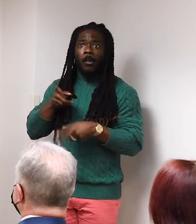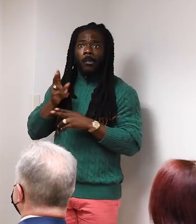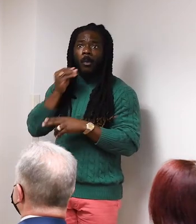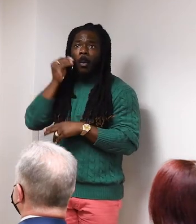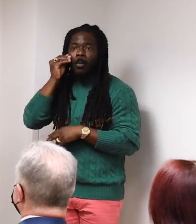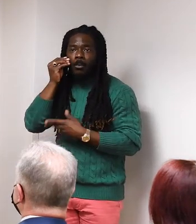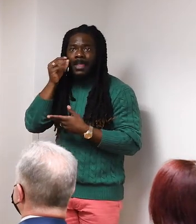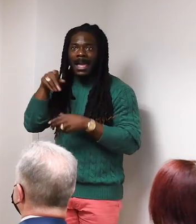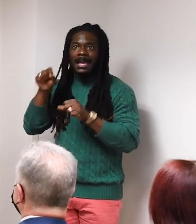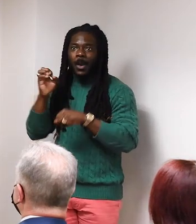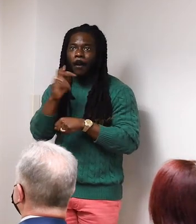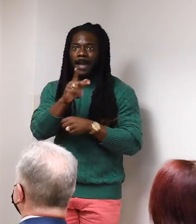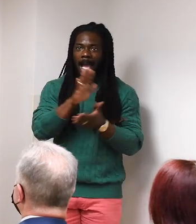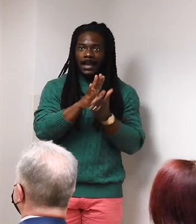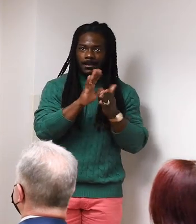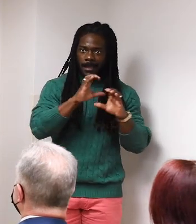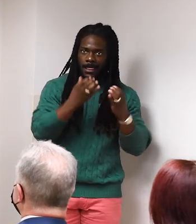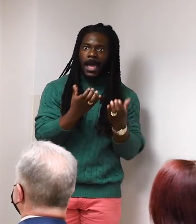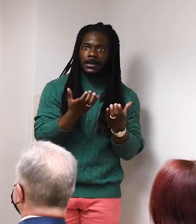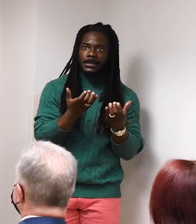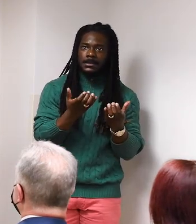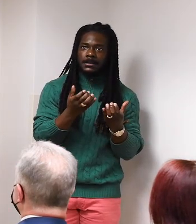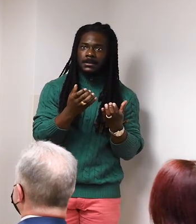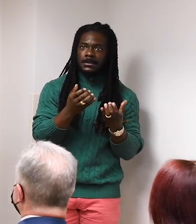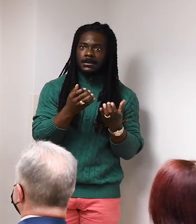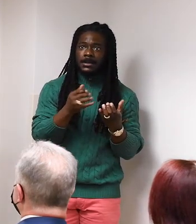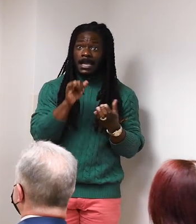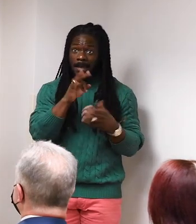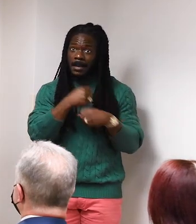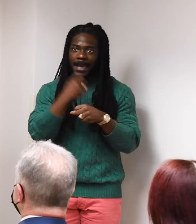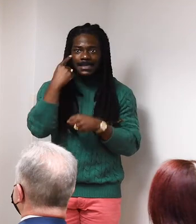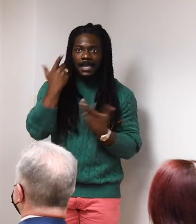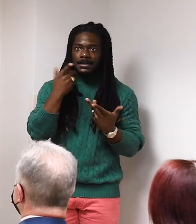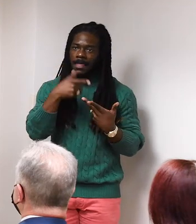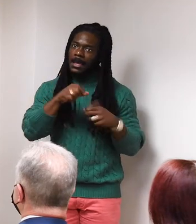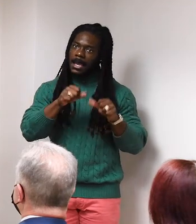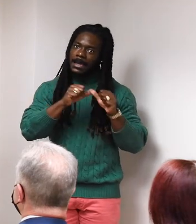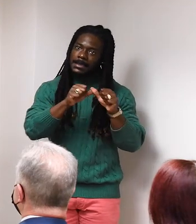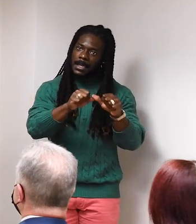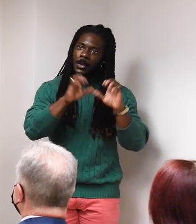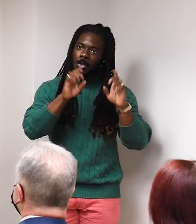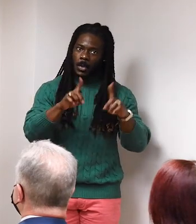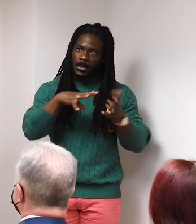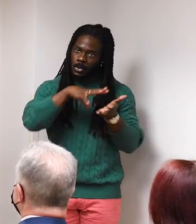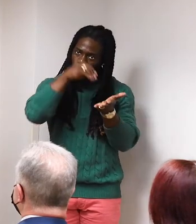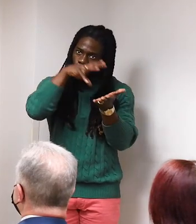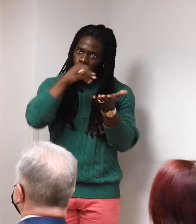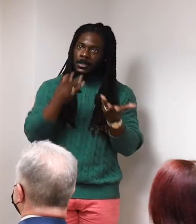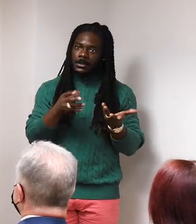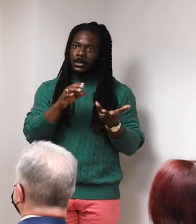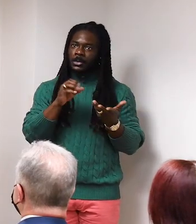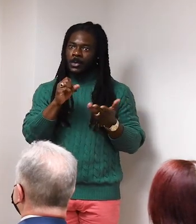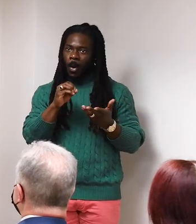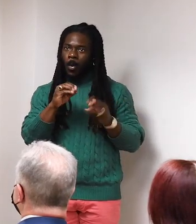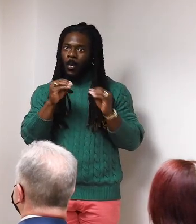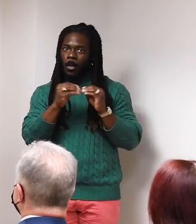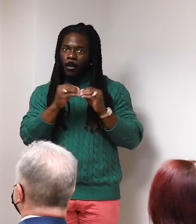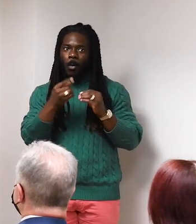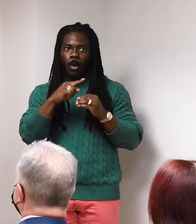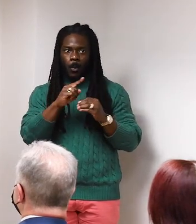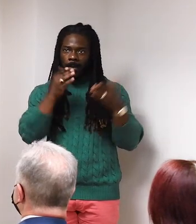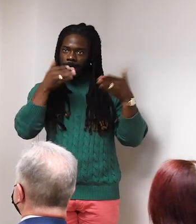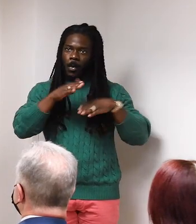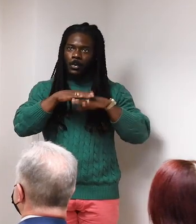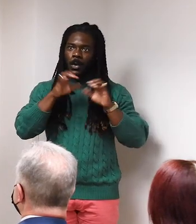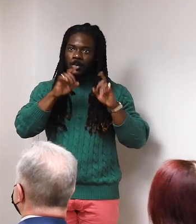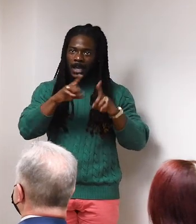classroom, if that makes sense under the circumstances, and they can continue with their education. So the more we approach education